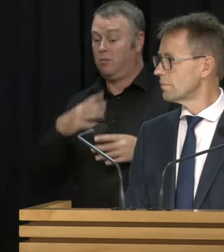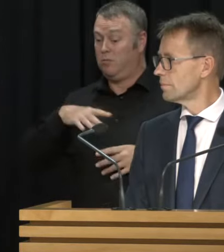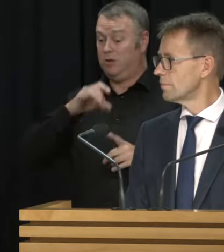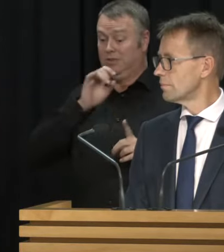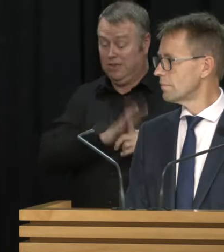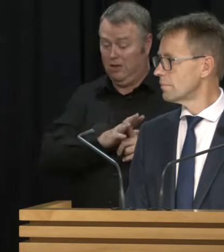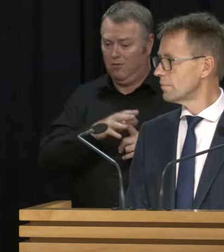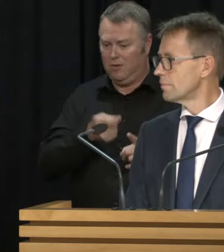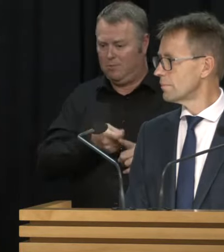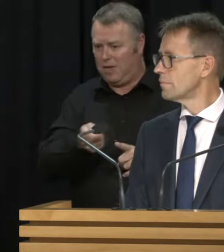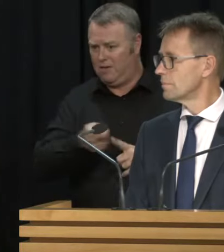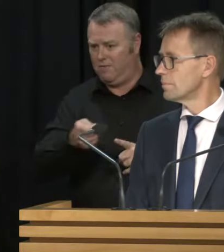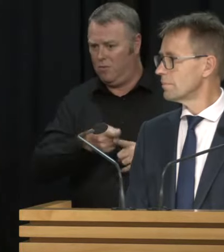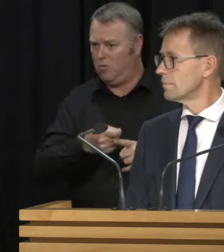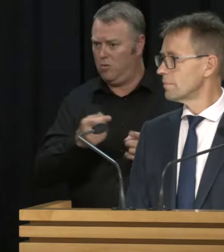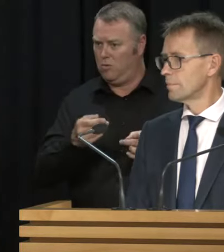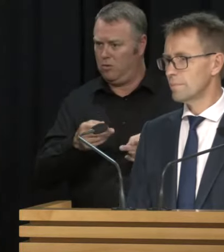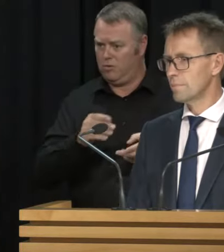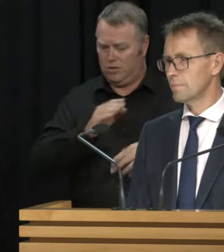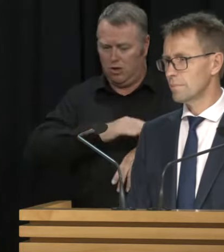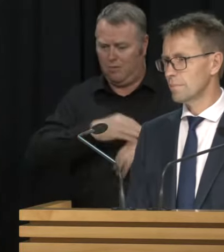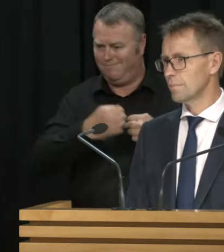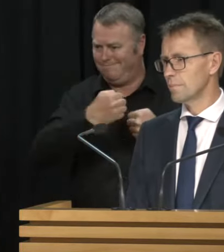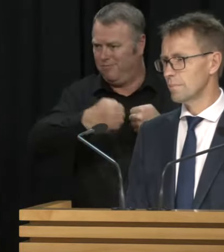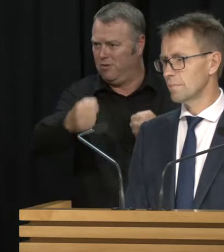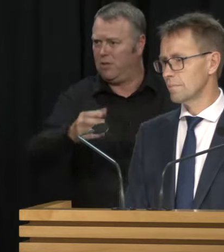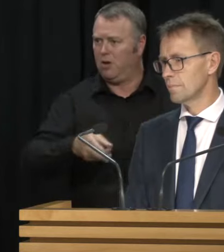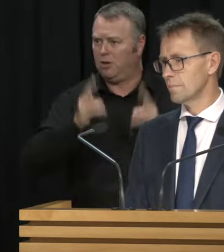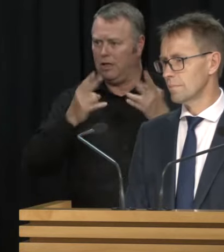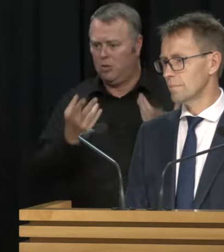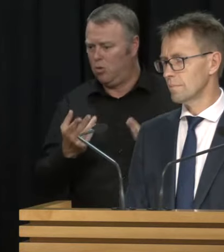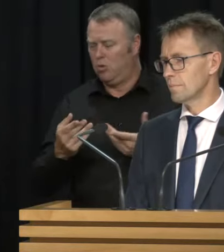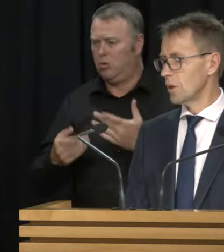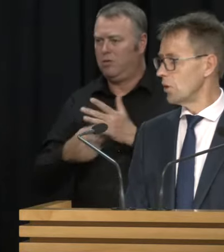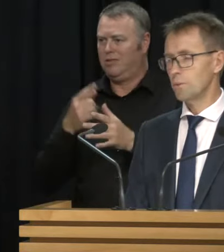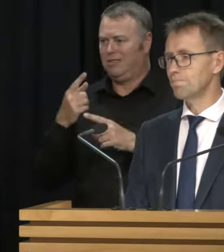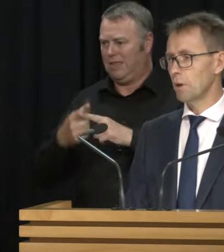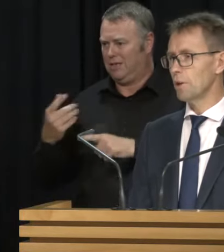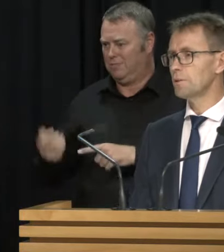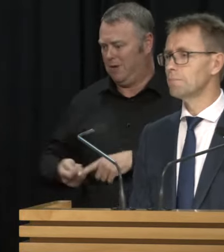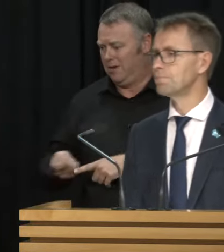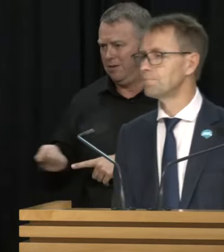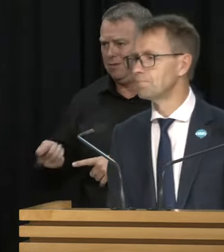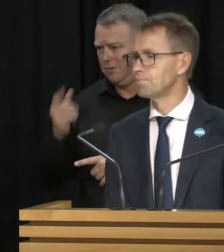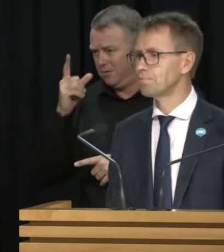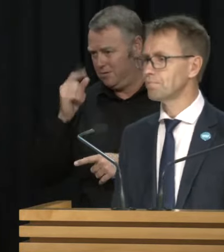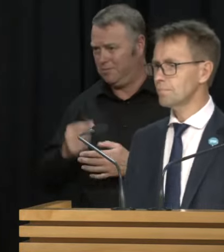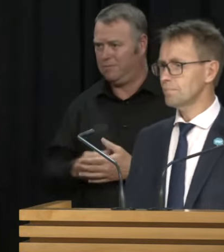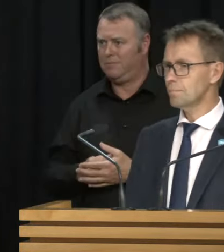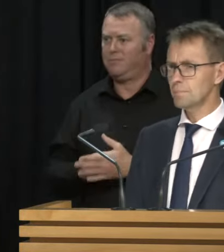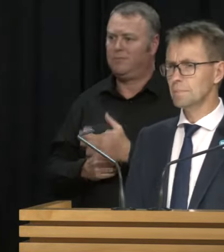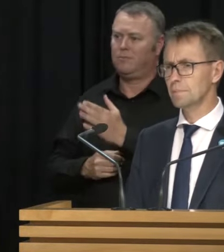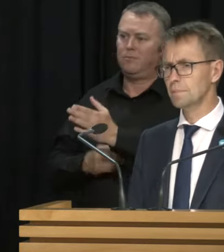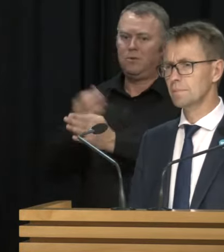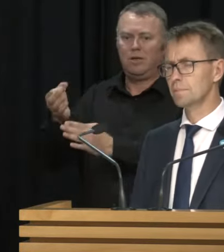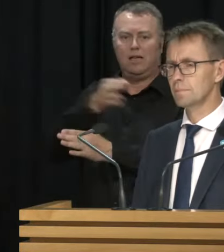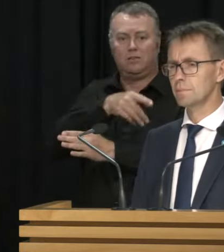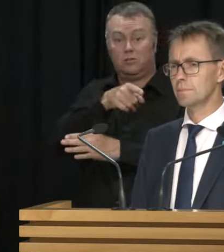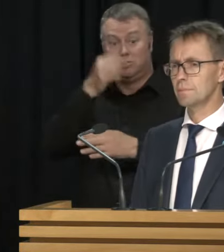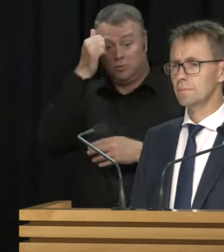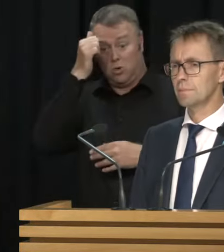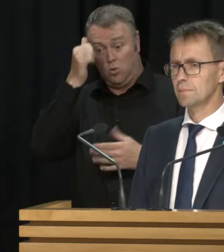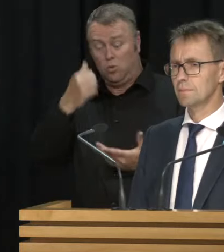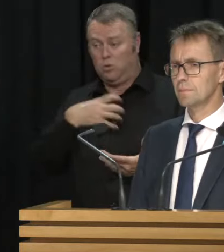No, I'll come back to you on that one. I don't have that information. Do you know anything more about this case? No, I don't. Yeah. Why would you not consider